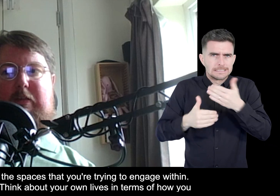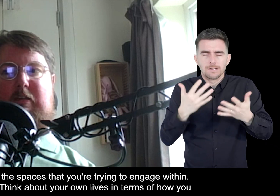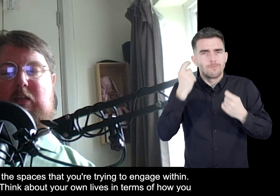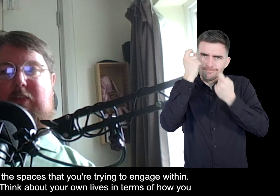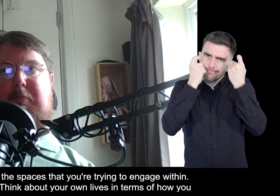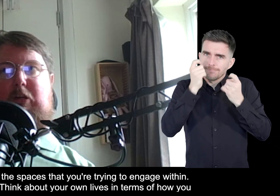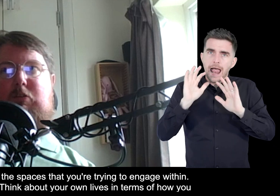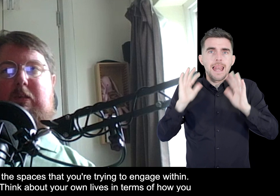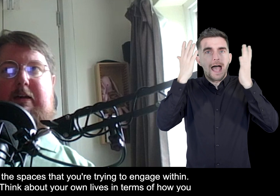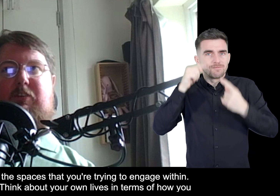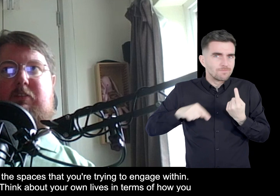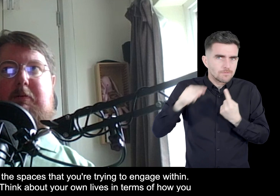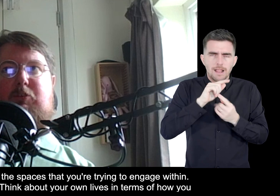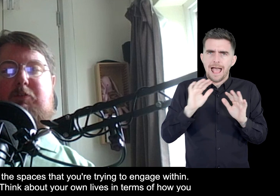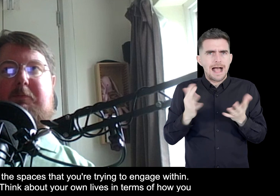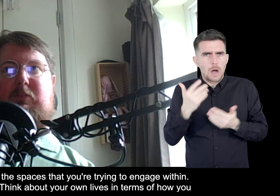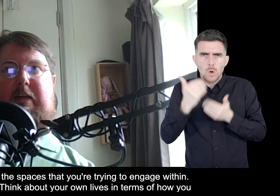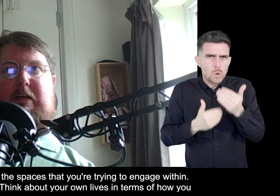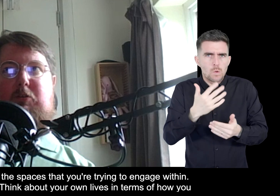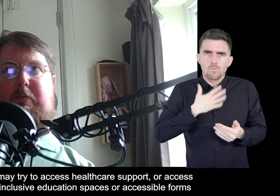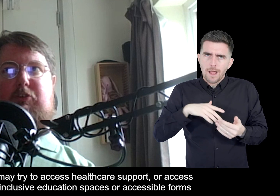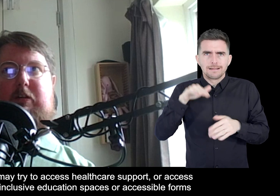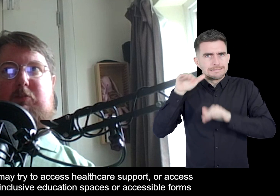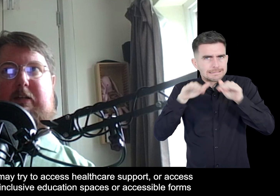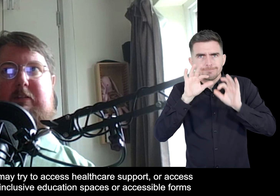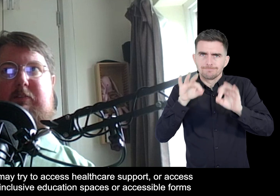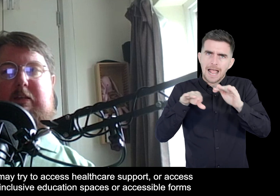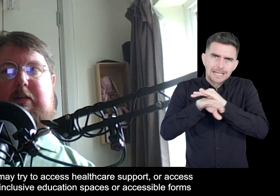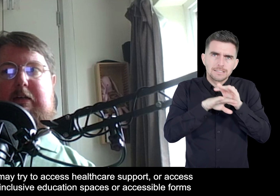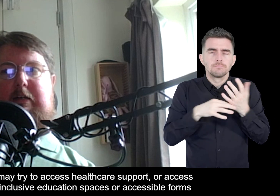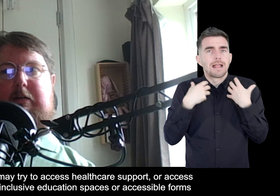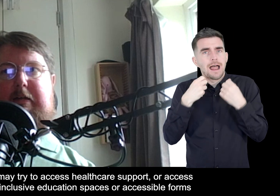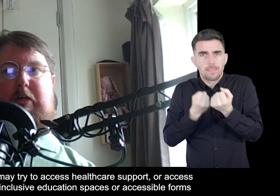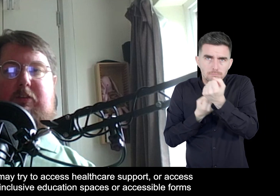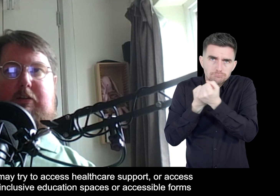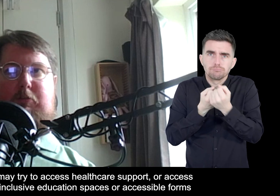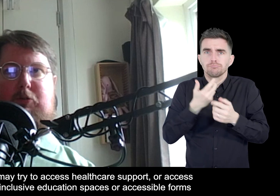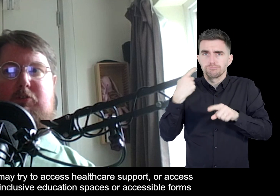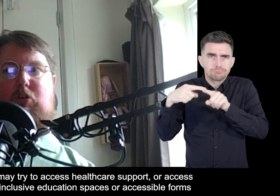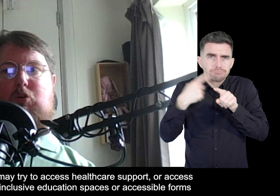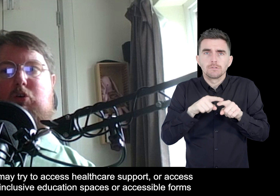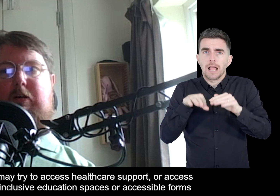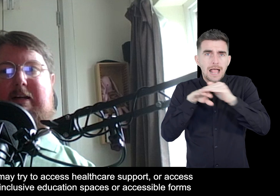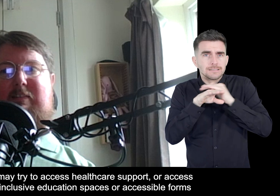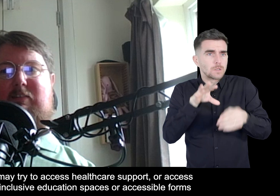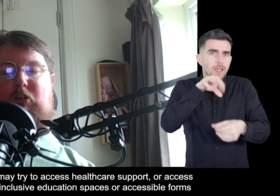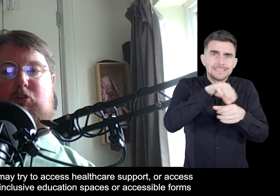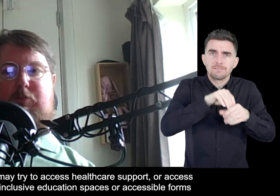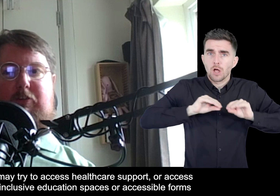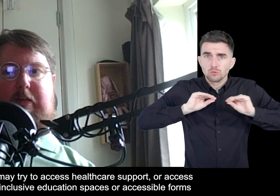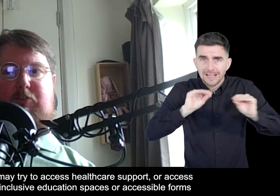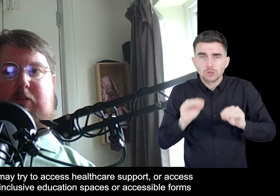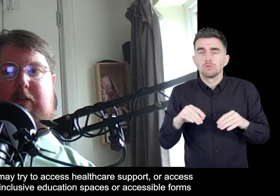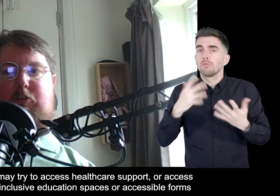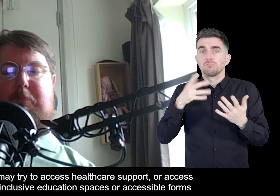engage within. Think about your own lives in terms of how you may try to access healthcare support, or access